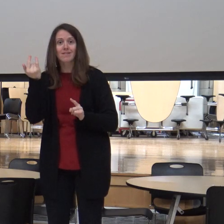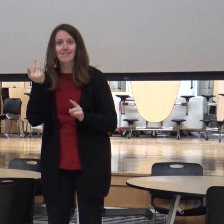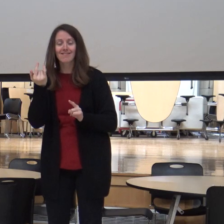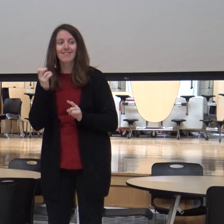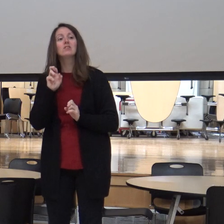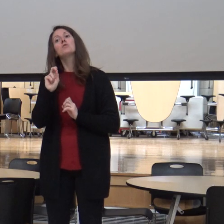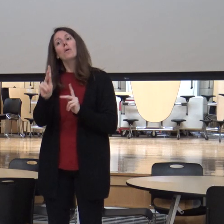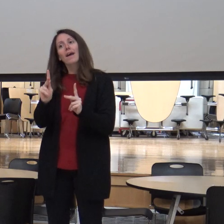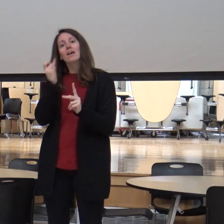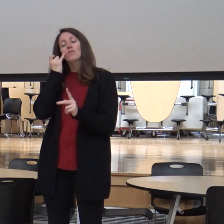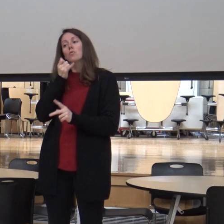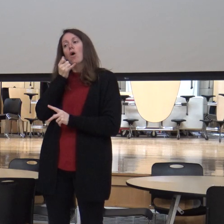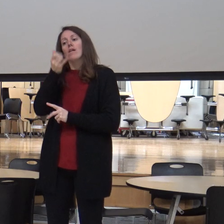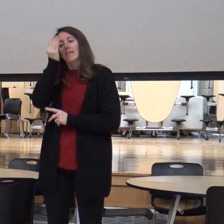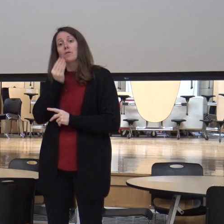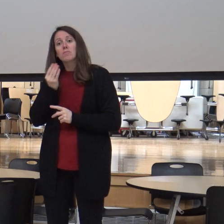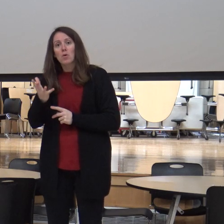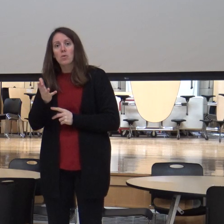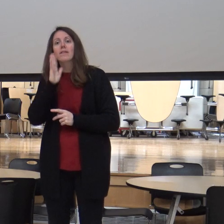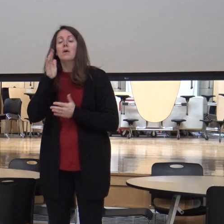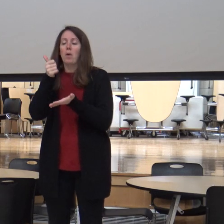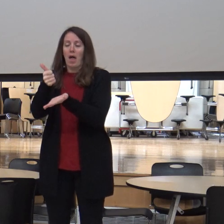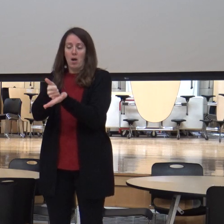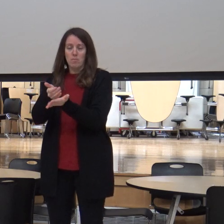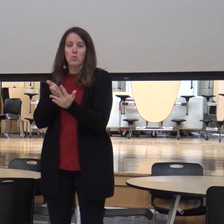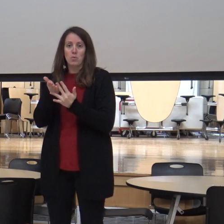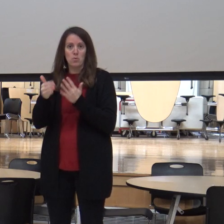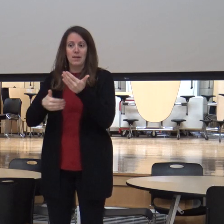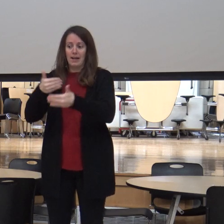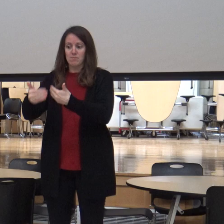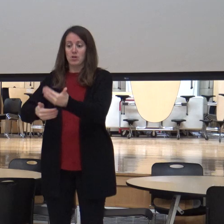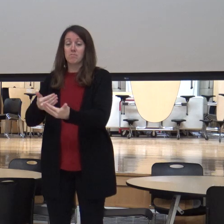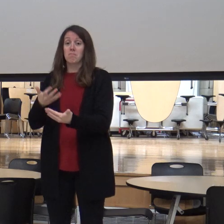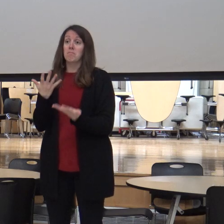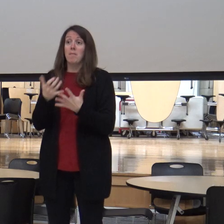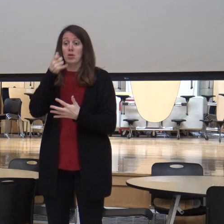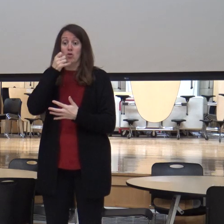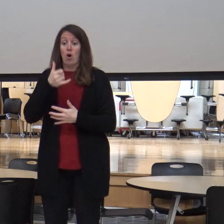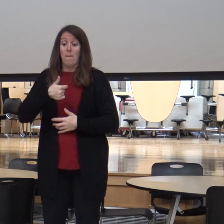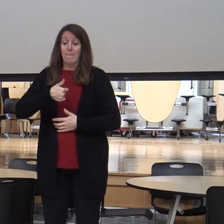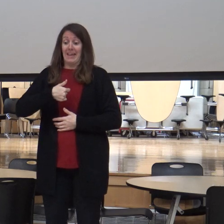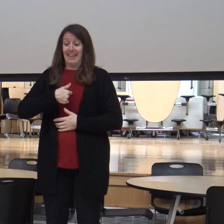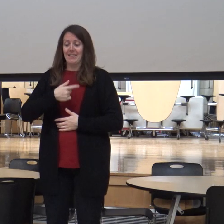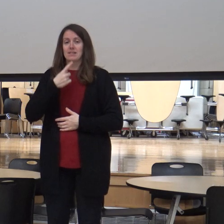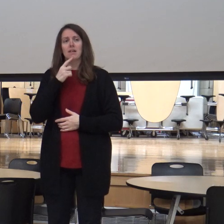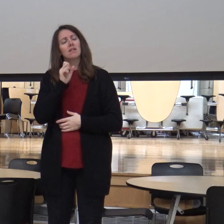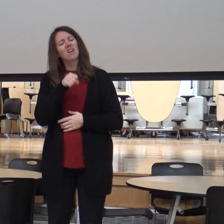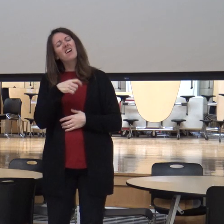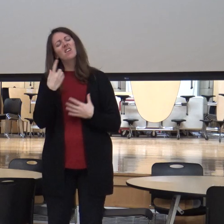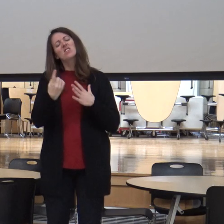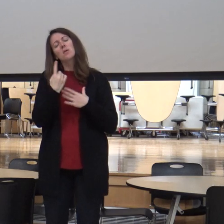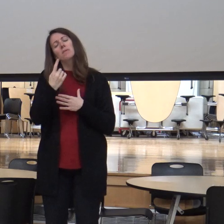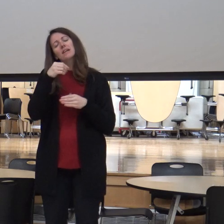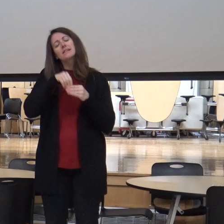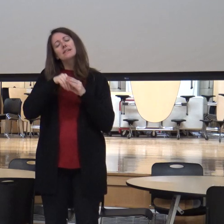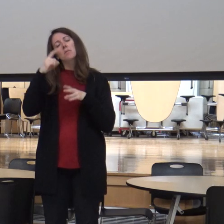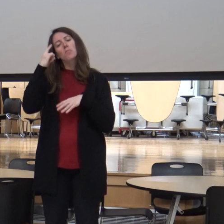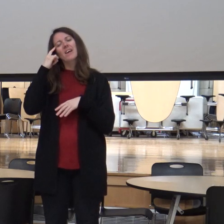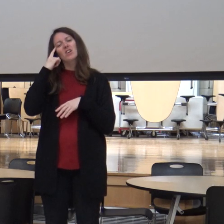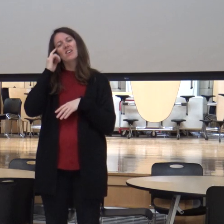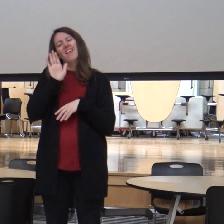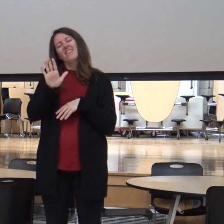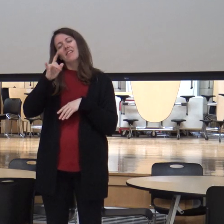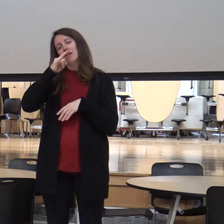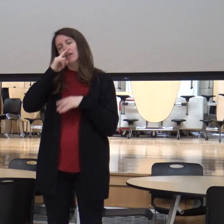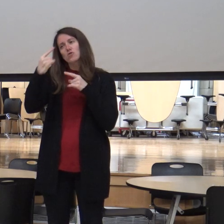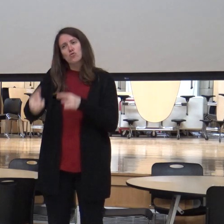gonna help you for what happens next. And what might happen is they might call us up and say, yeah, there's somebody in Brainerd, their kid's really struggling, they're having